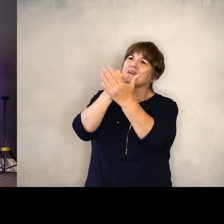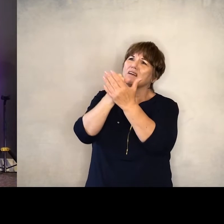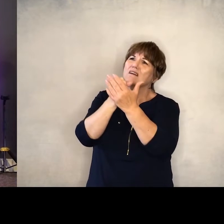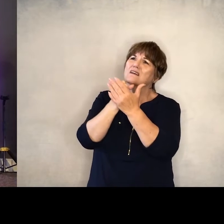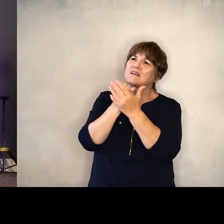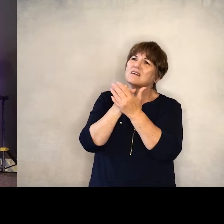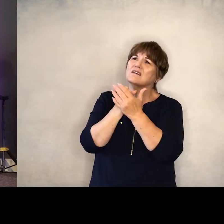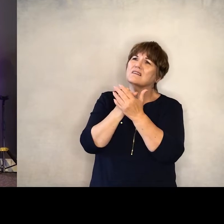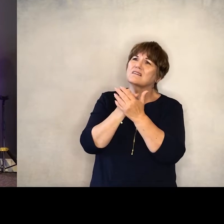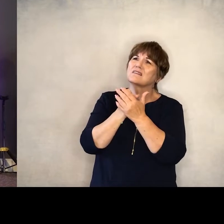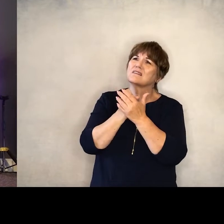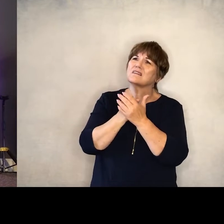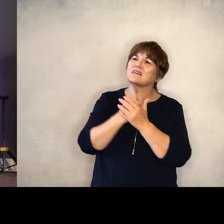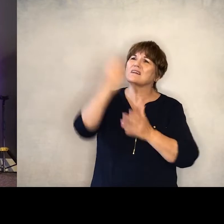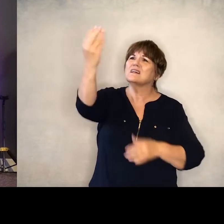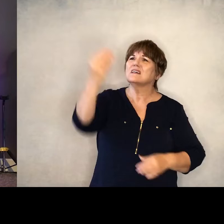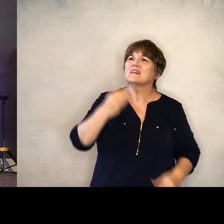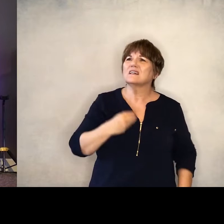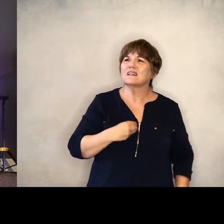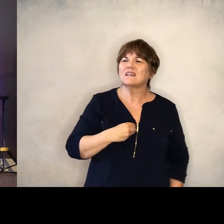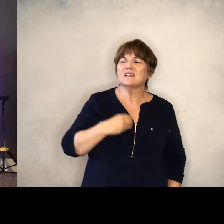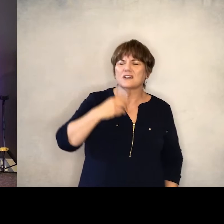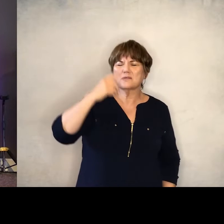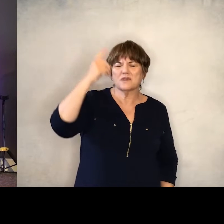Give me wisdom,